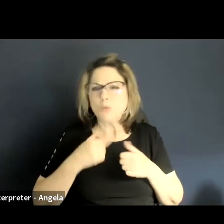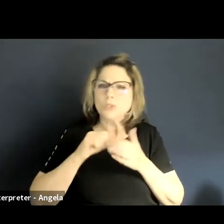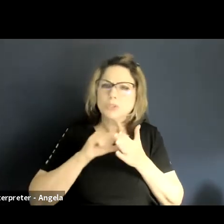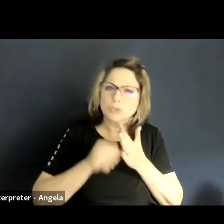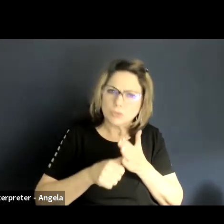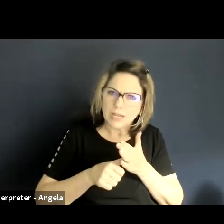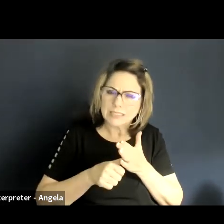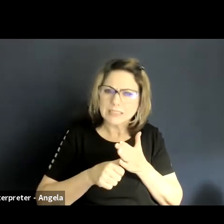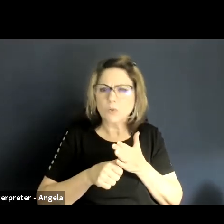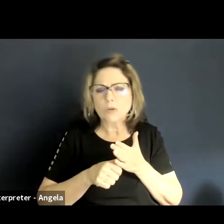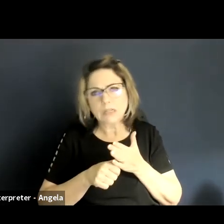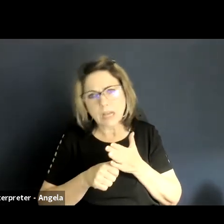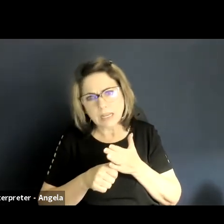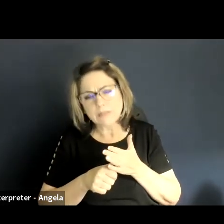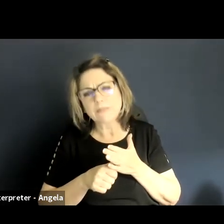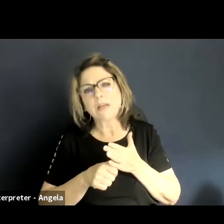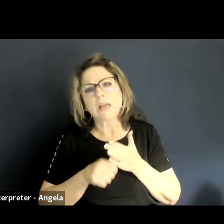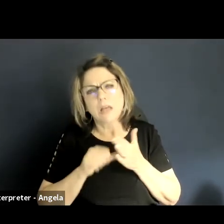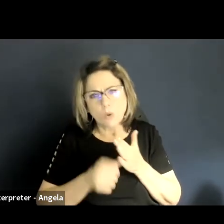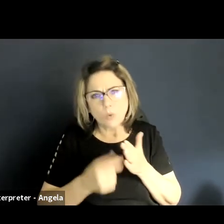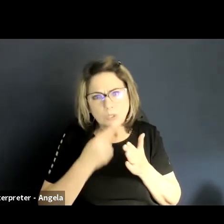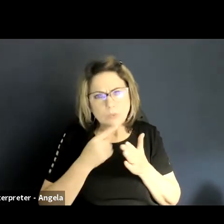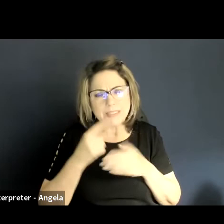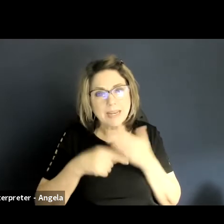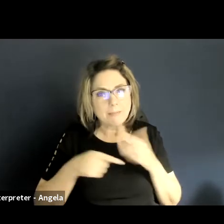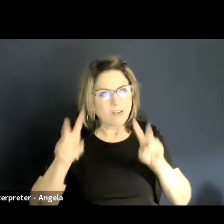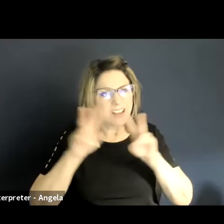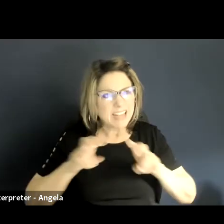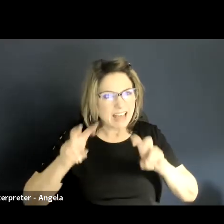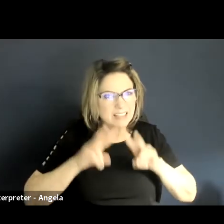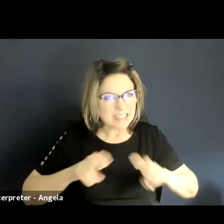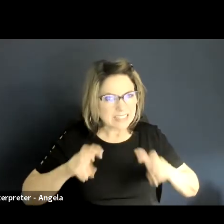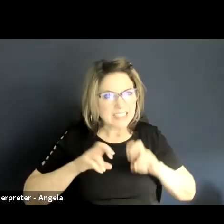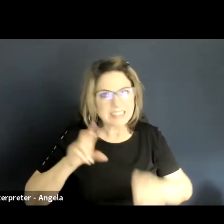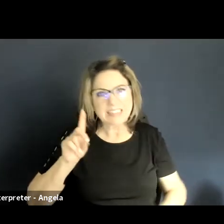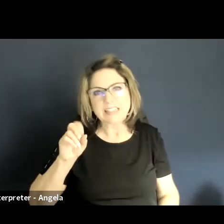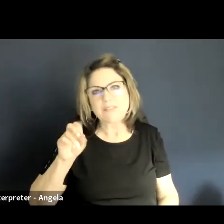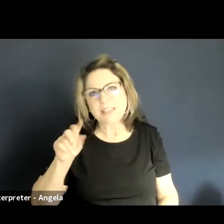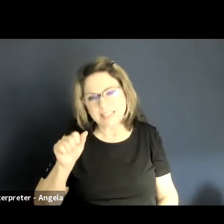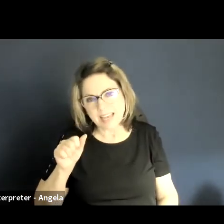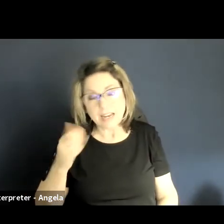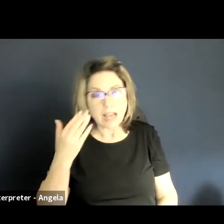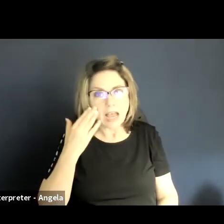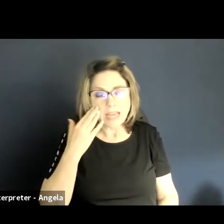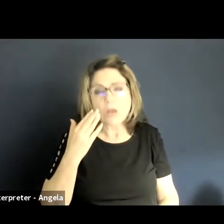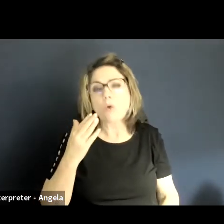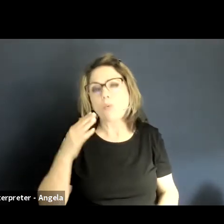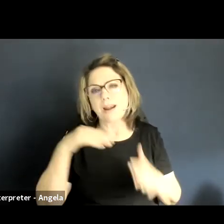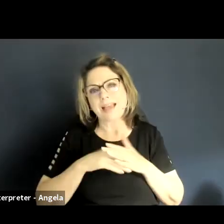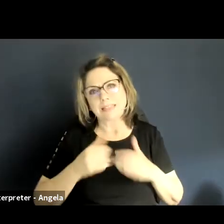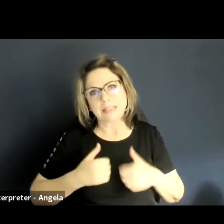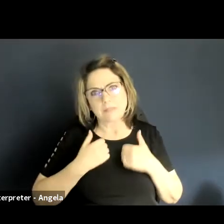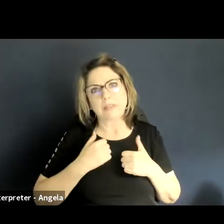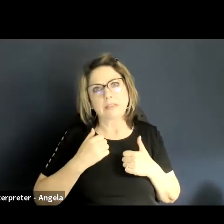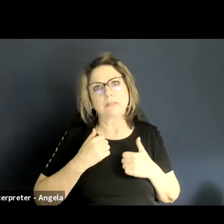or kind of amplify, Joe, what you said about analysis of the data. I think I know where Access Living has gotten tripped up. I mean, I